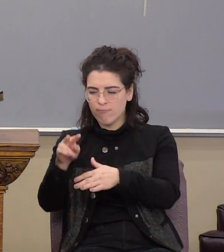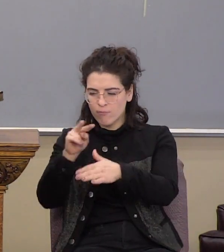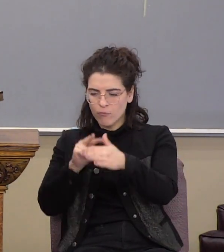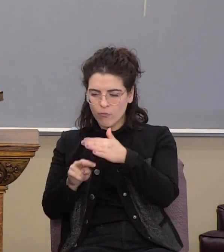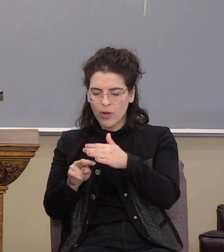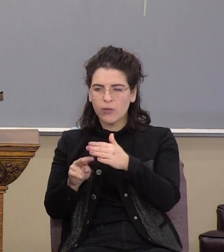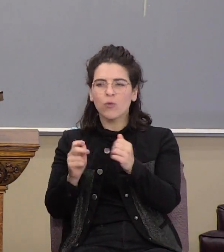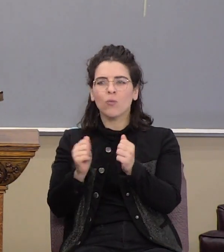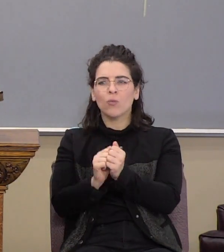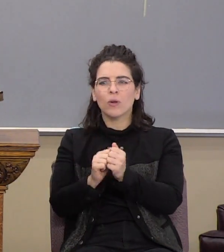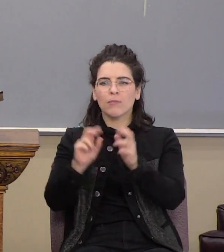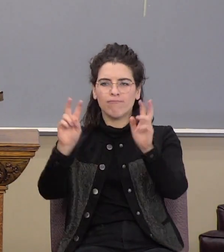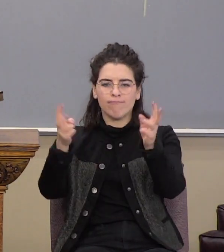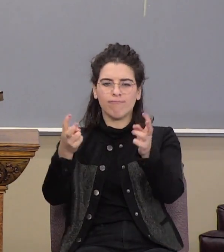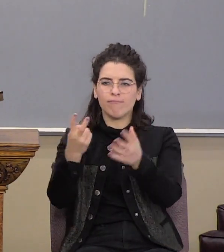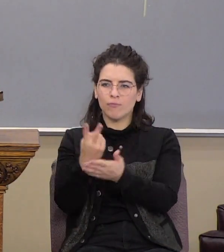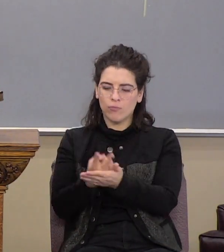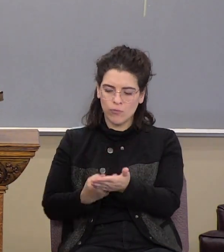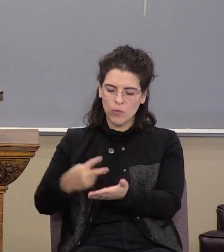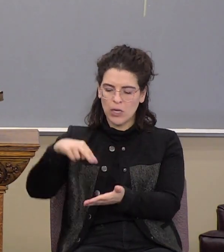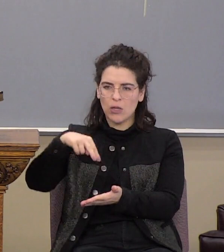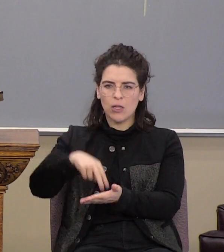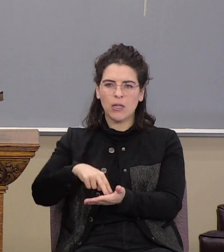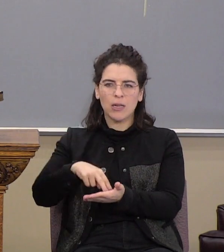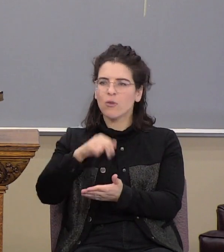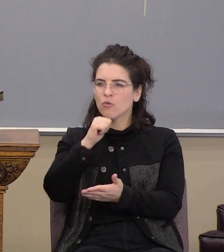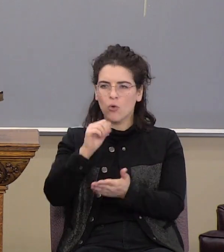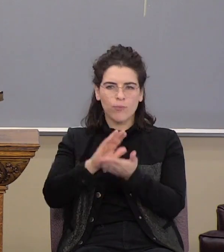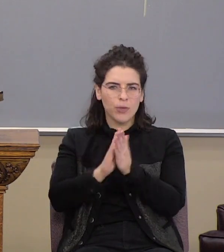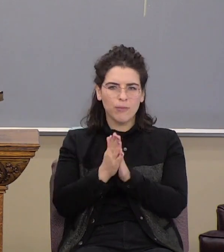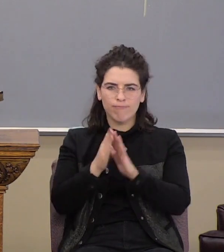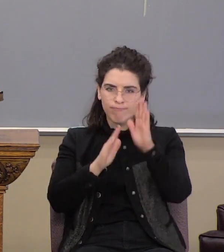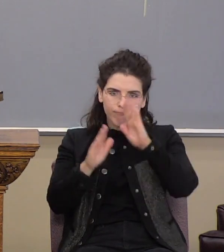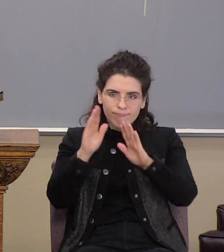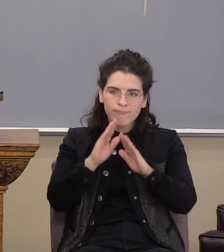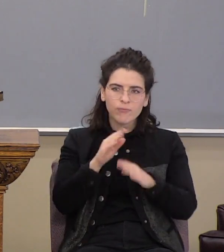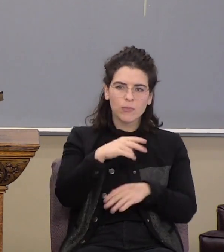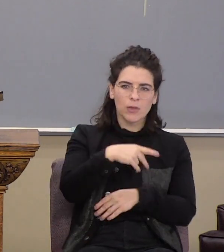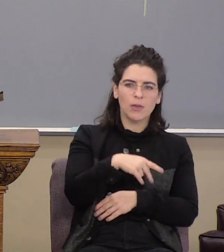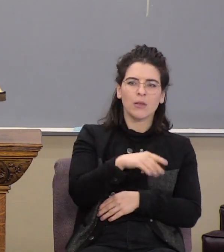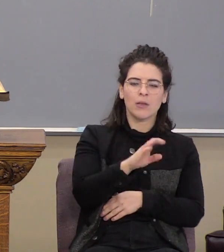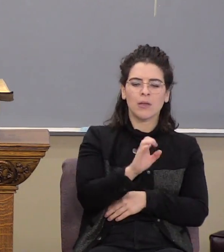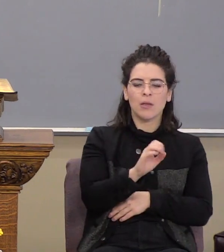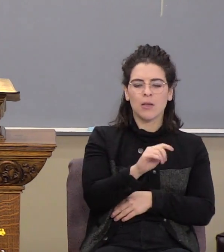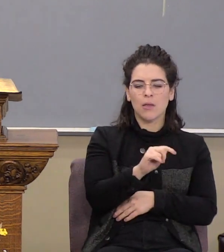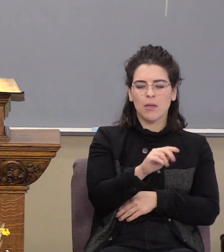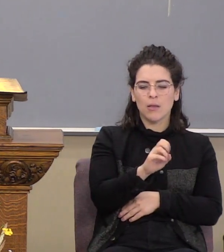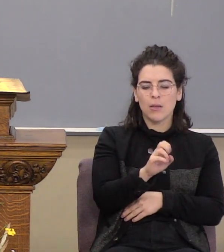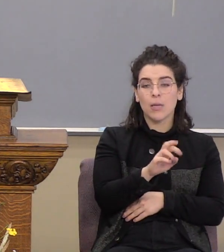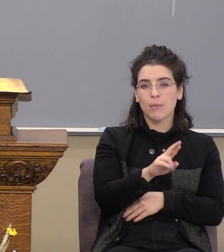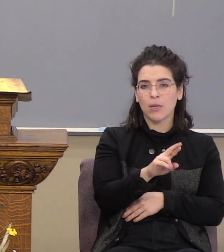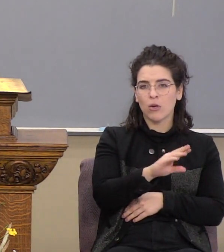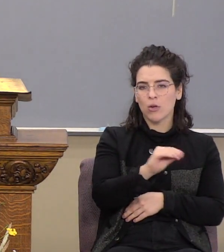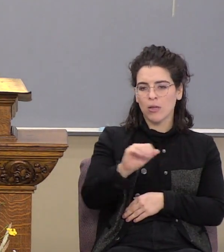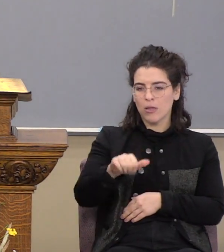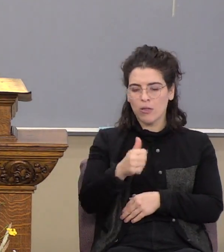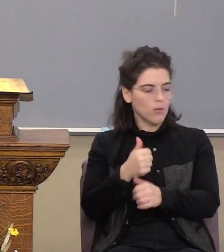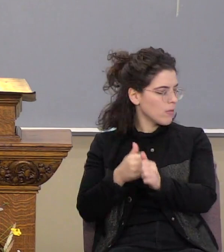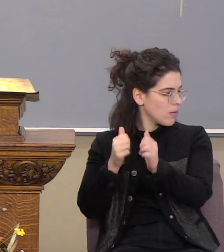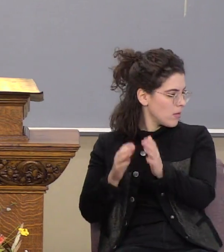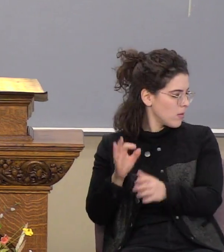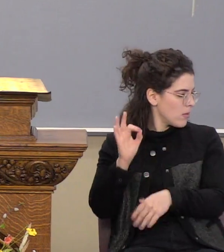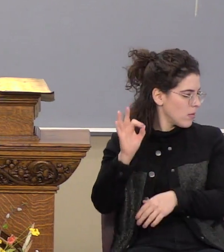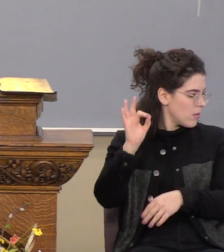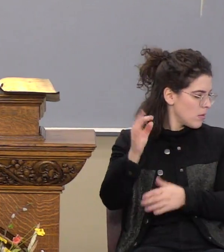get nervous, because Peter and the other apostles, they too preach the issue of resurrection, okay? So with that in